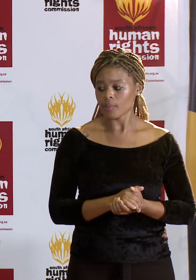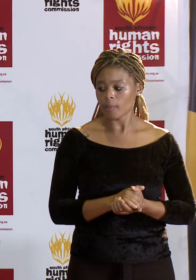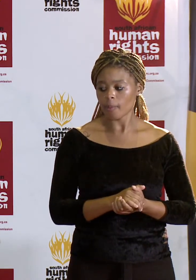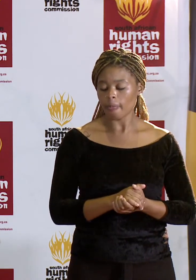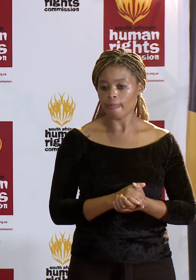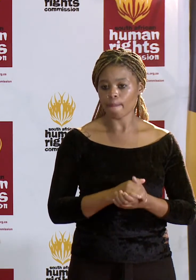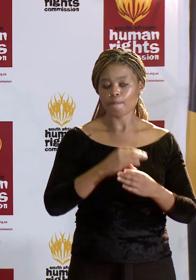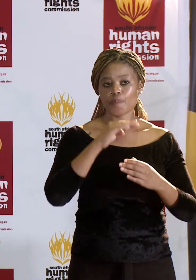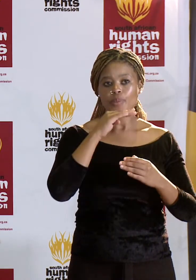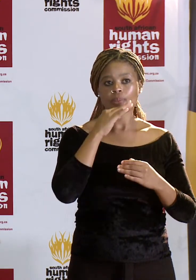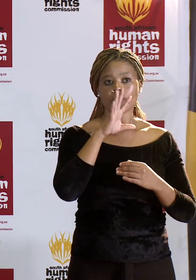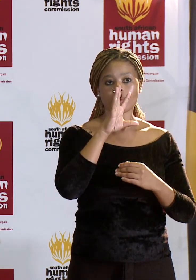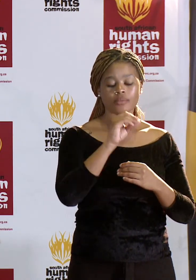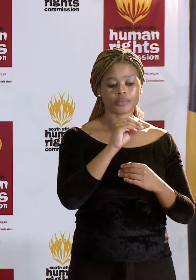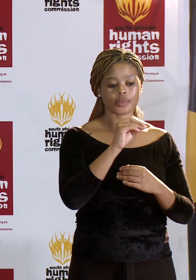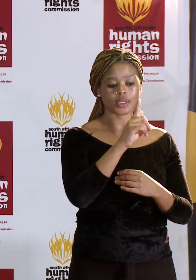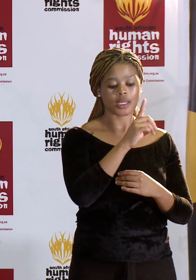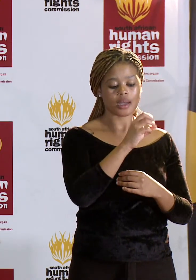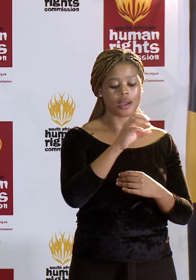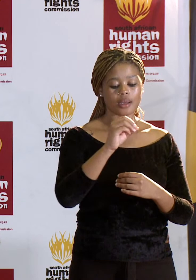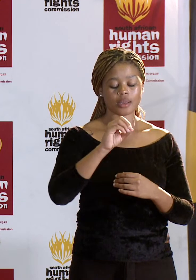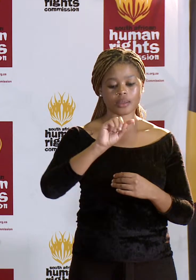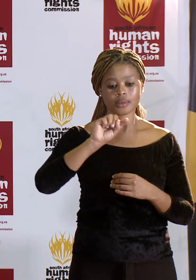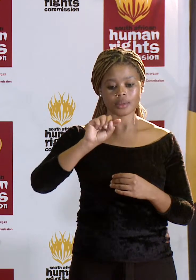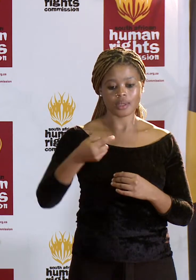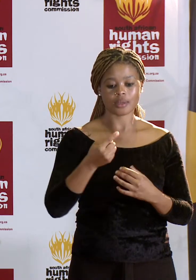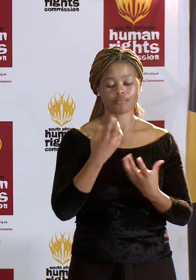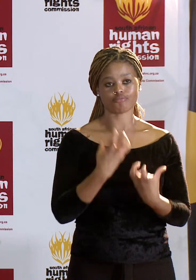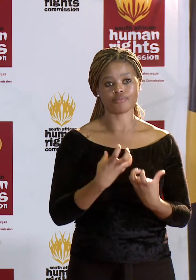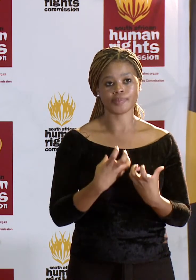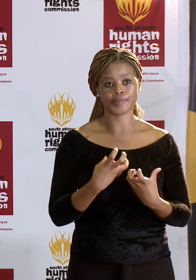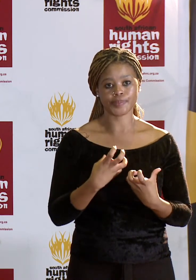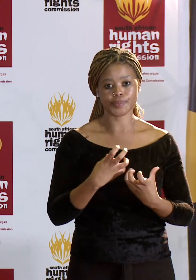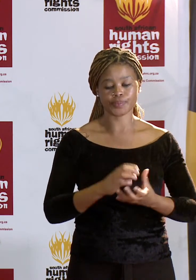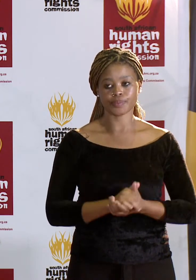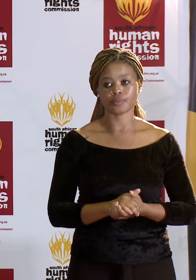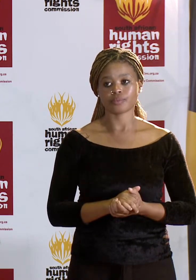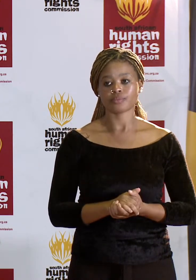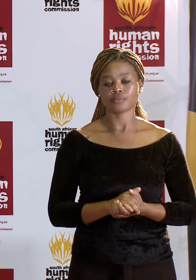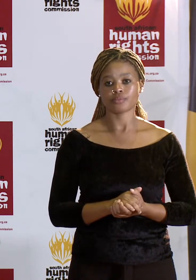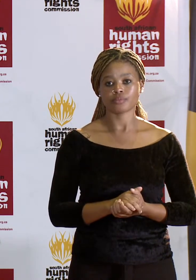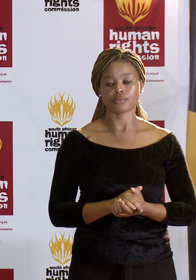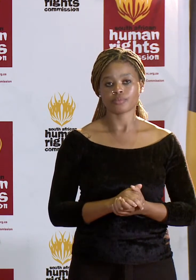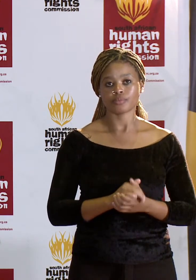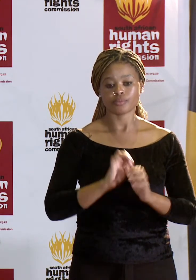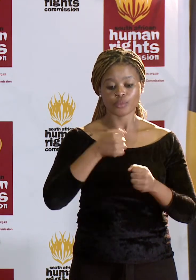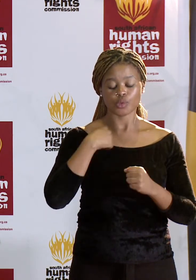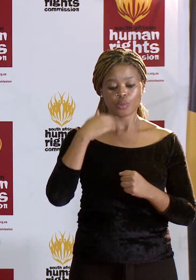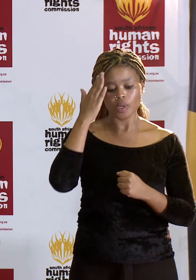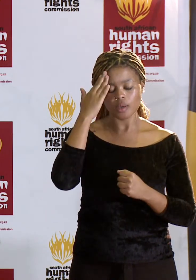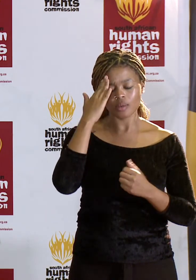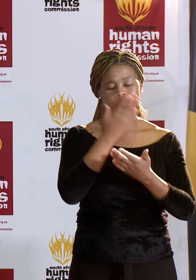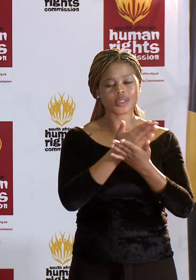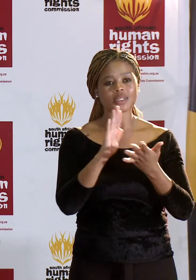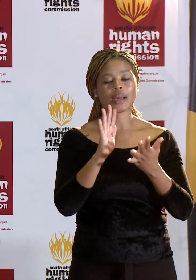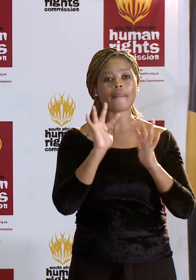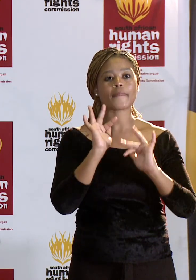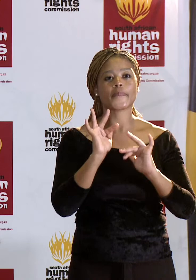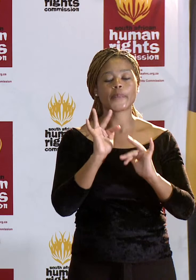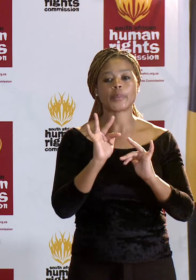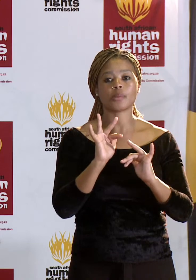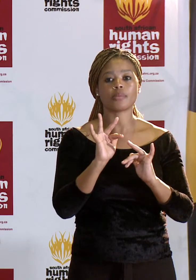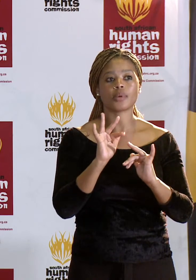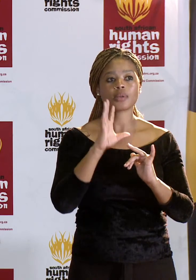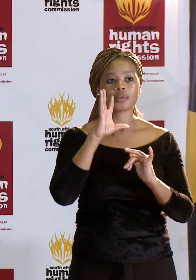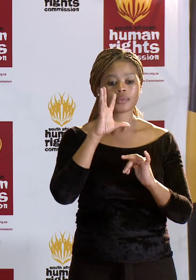inter alia being 100,000 rand poorer. And we know some people have gone as far